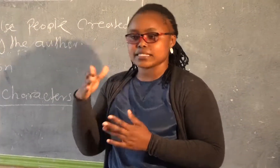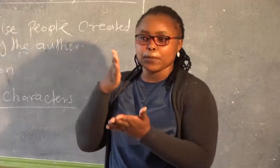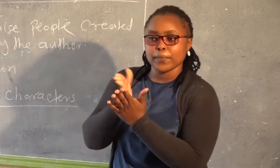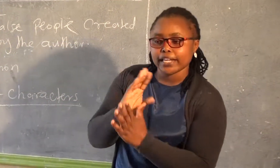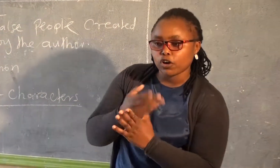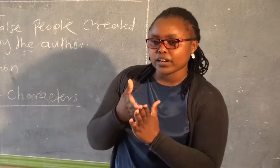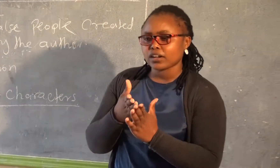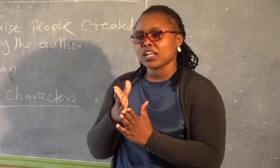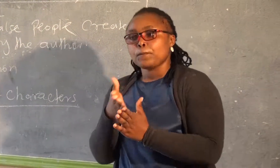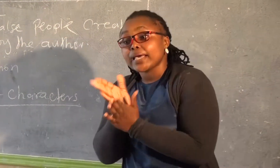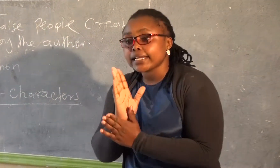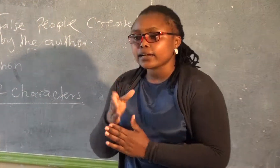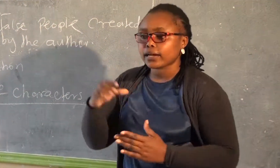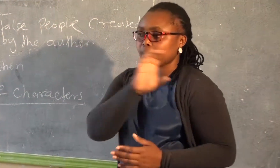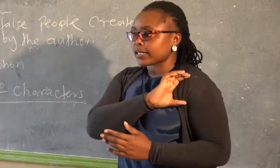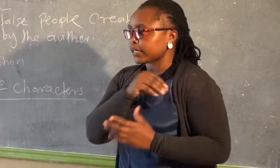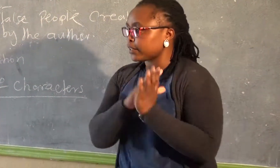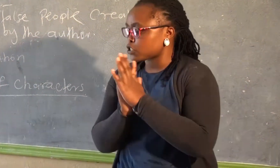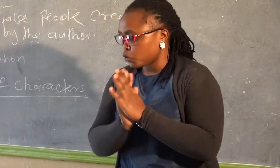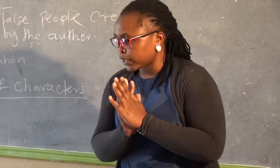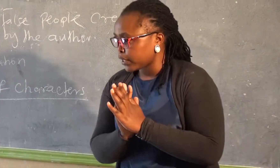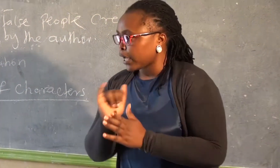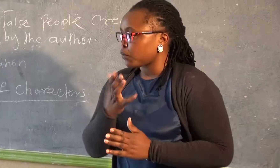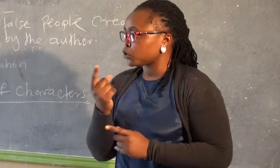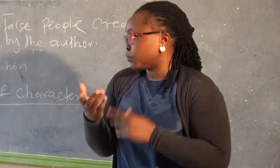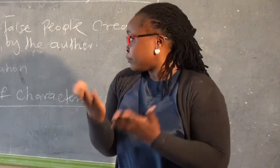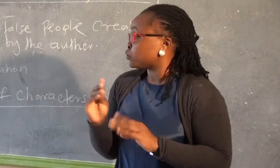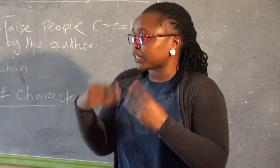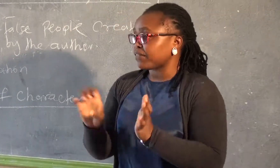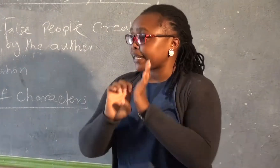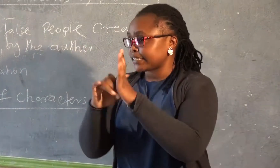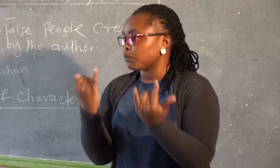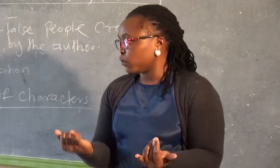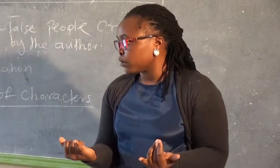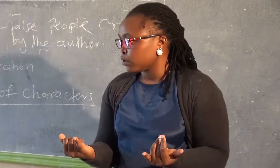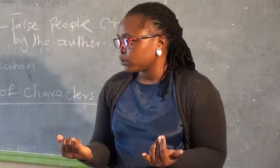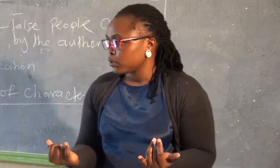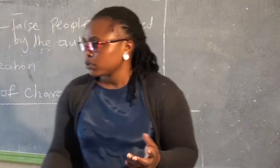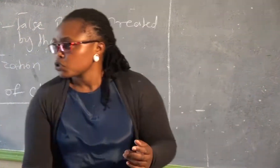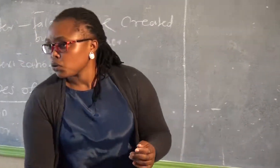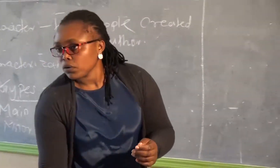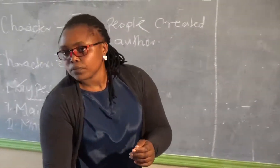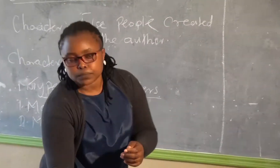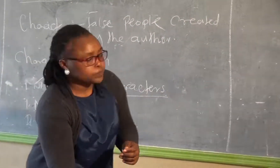the main or main character in the story, I want you maybe to give an example. So